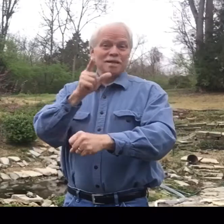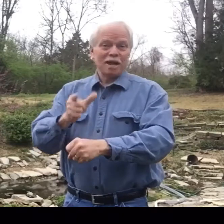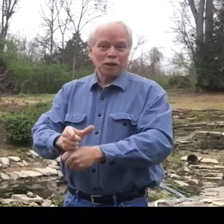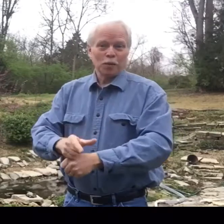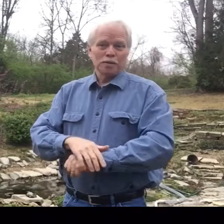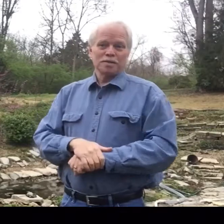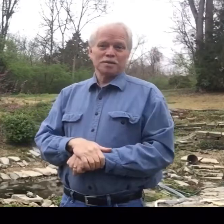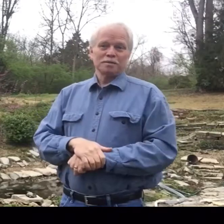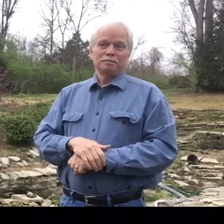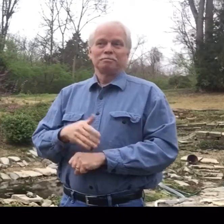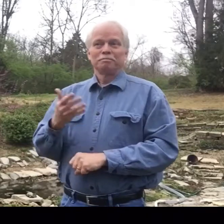St. Louis.